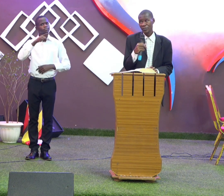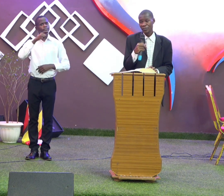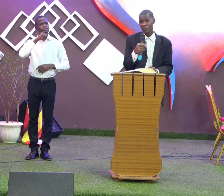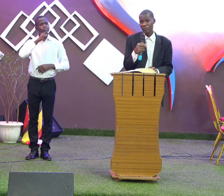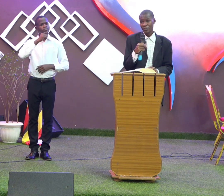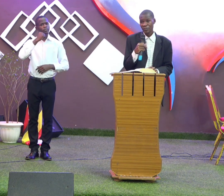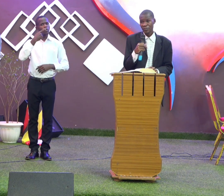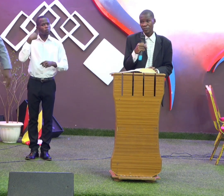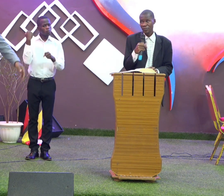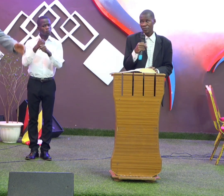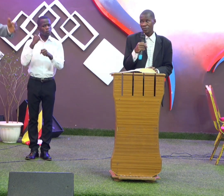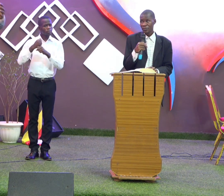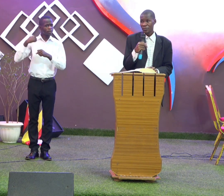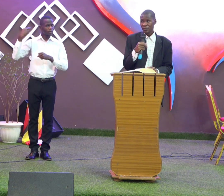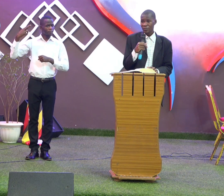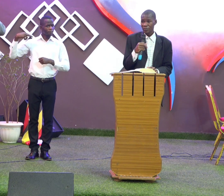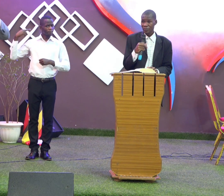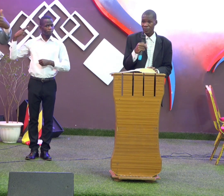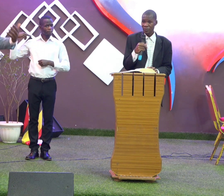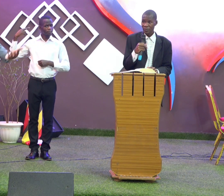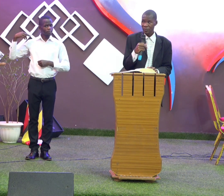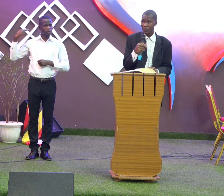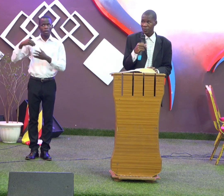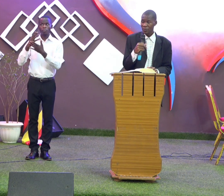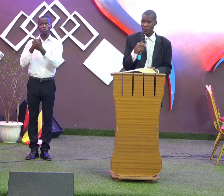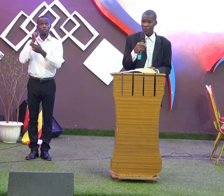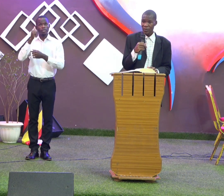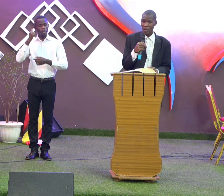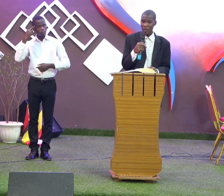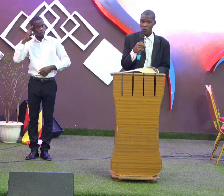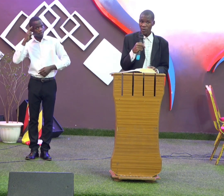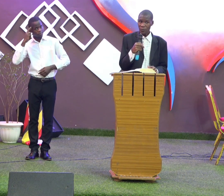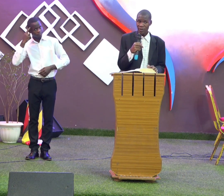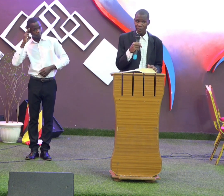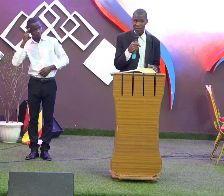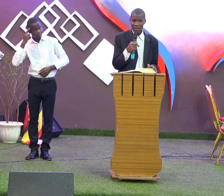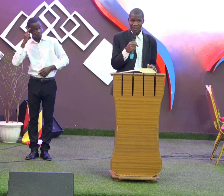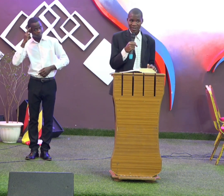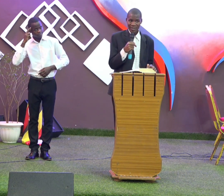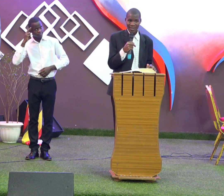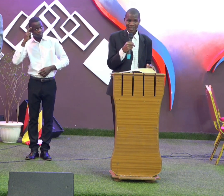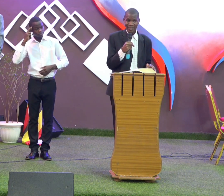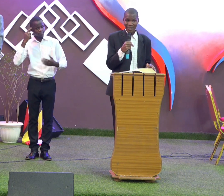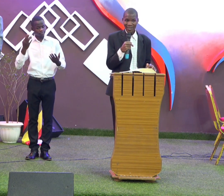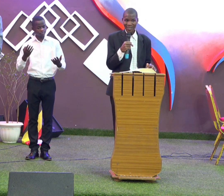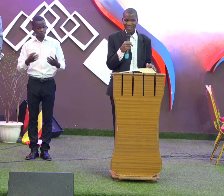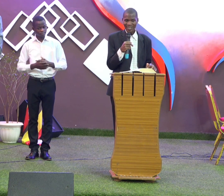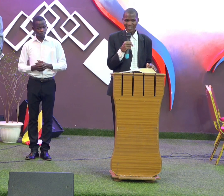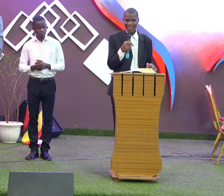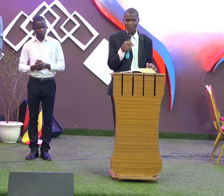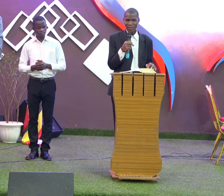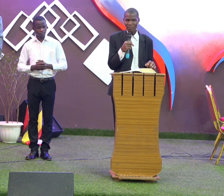eyakola ekyafaayo yali kali awo yali yagweddalu. And one of the men that had